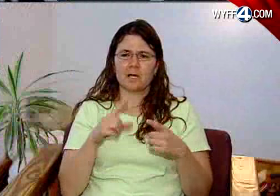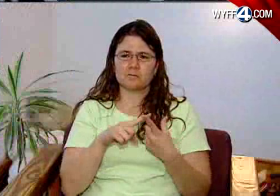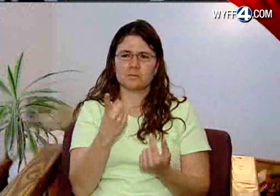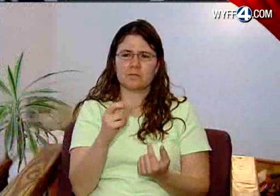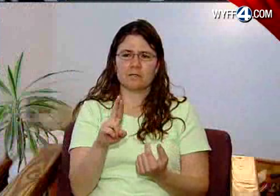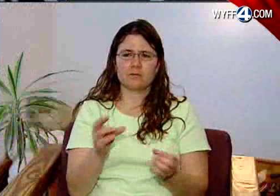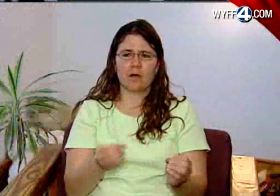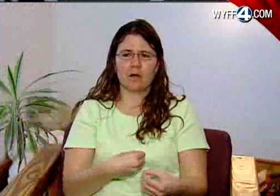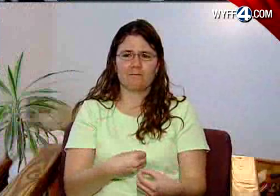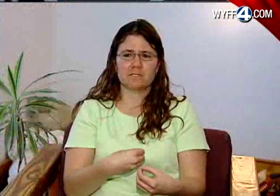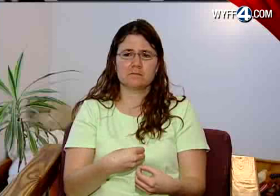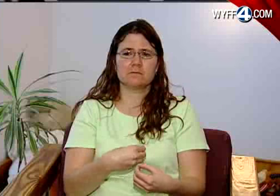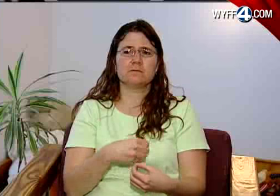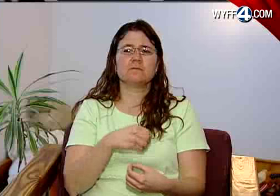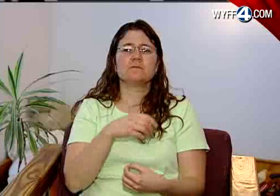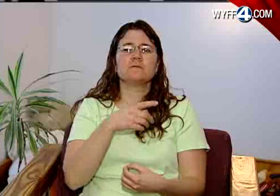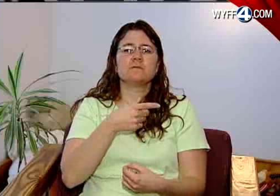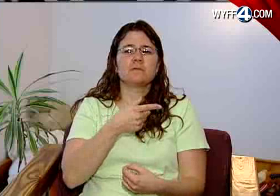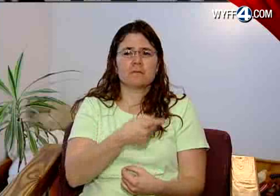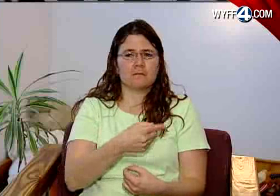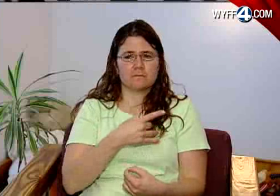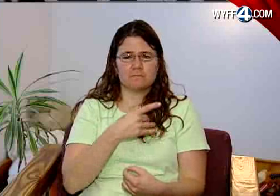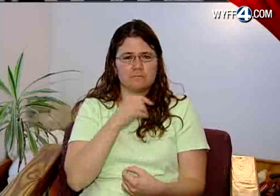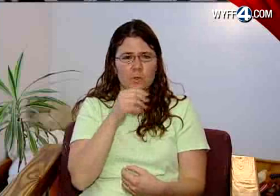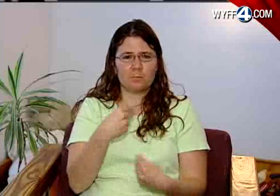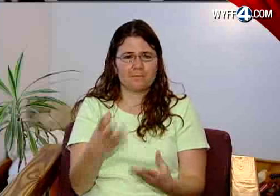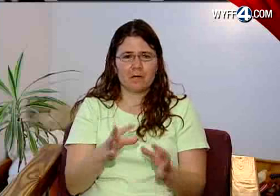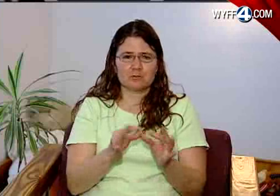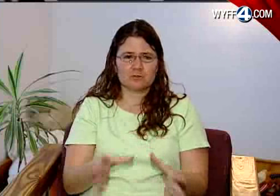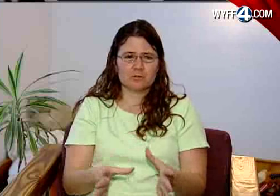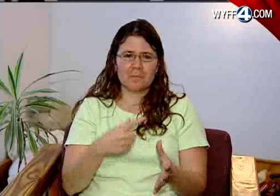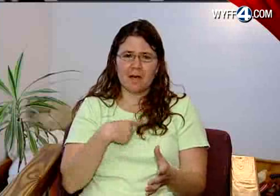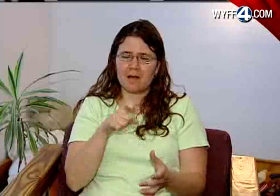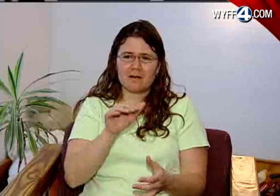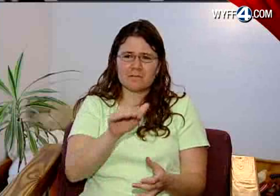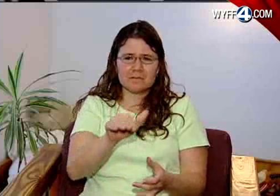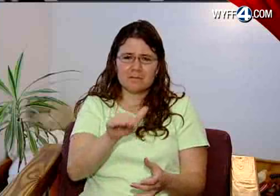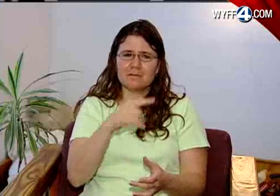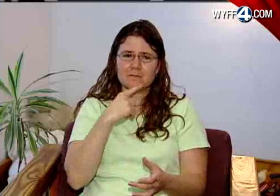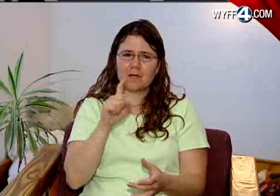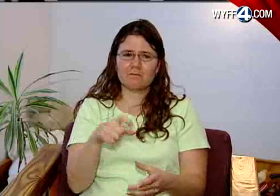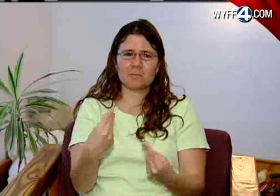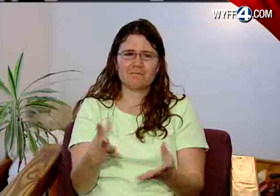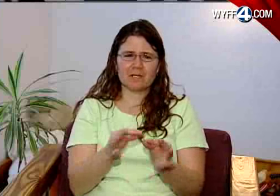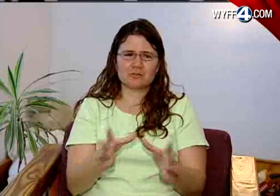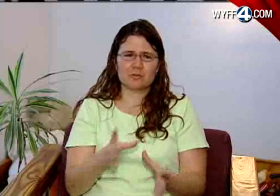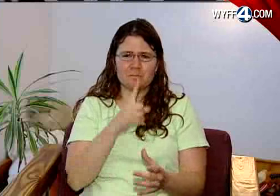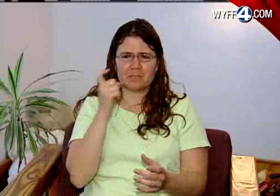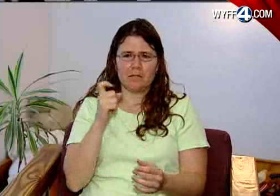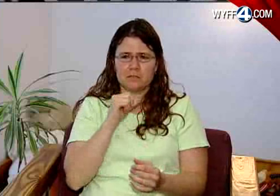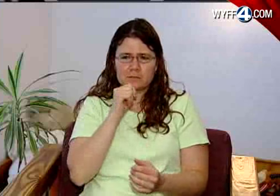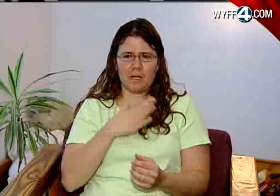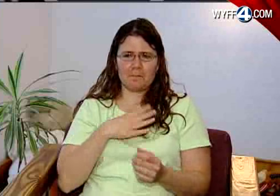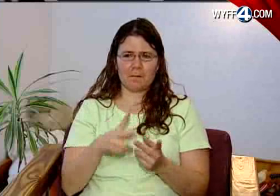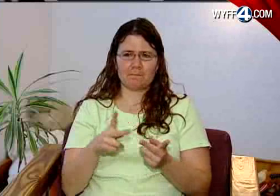Like I bring some clients to the doctor's office and the doctor doesn't provide an interpreter and we have to continually remind them that they have to provide